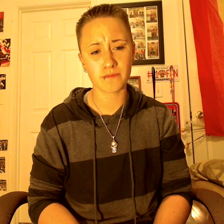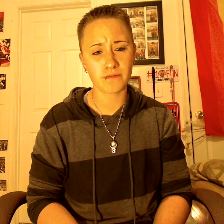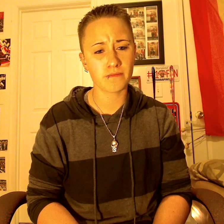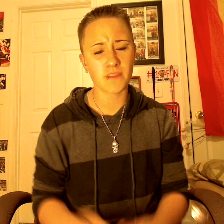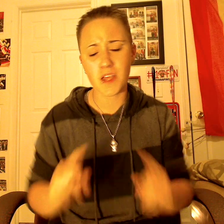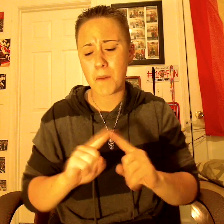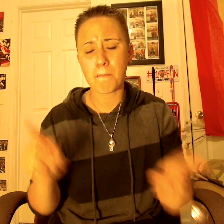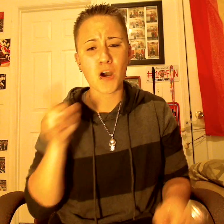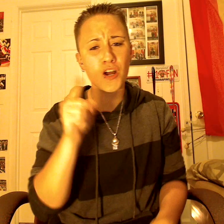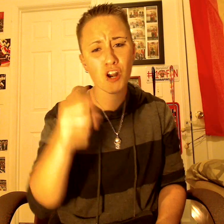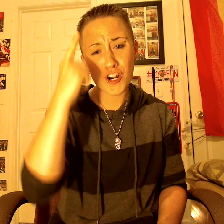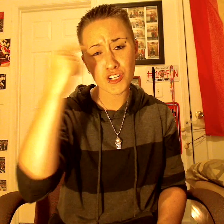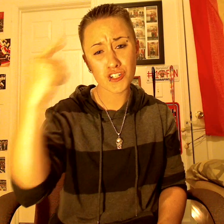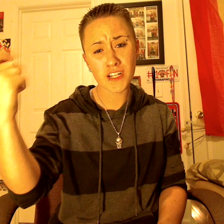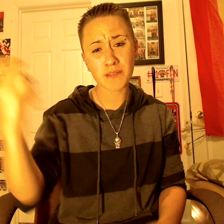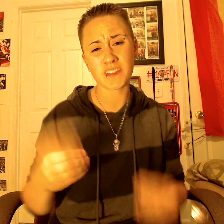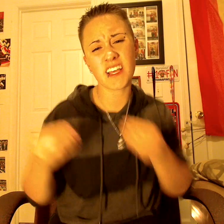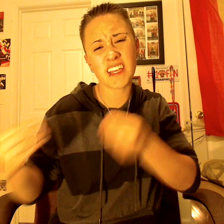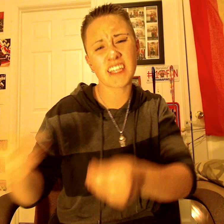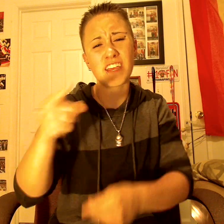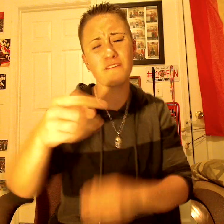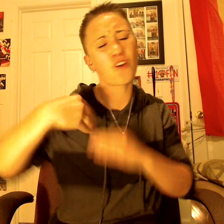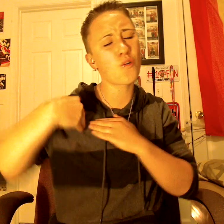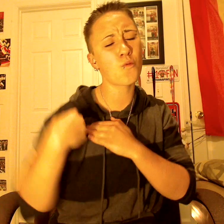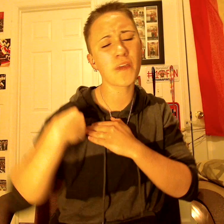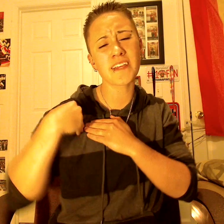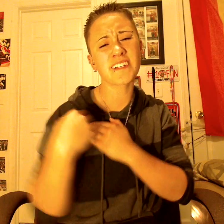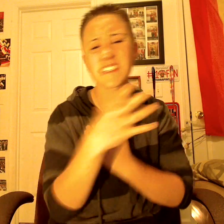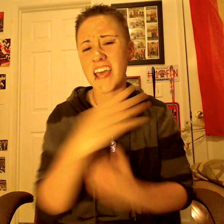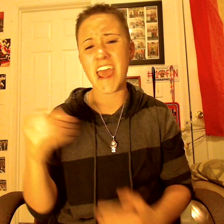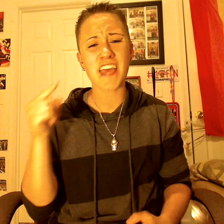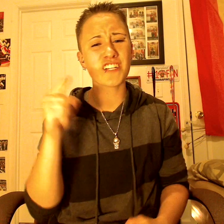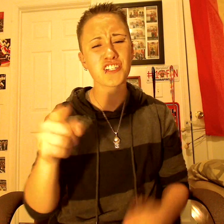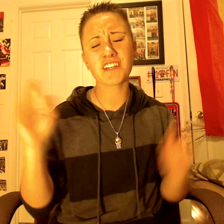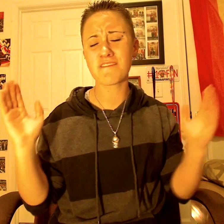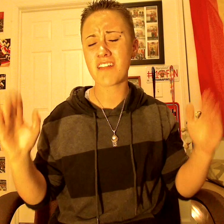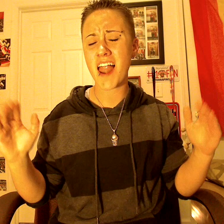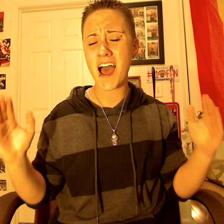But her dreams give her wings, and she flies.